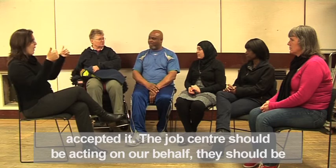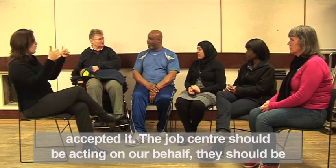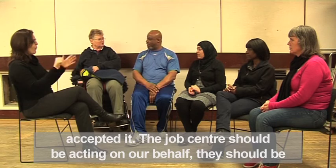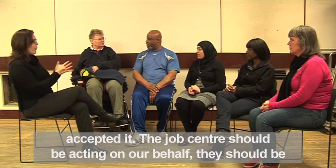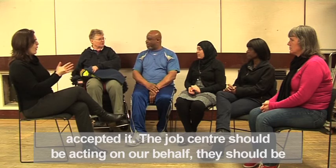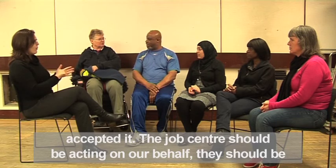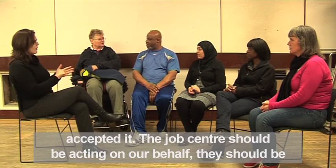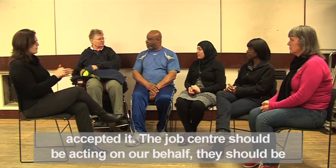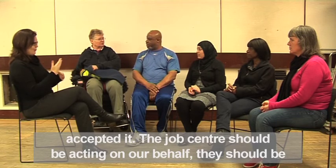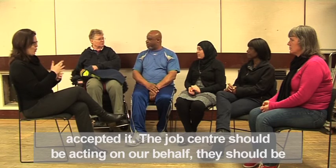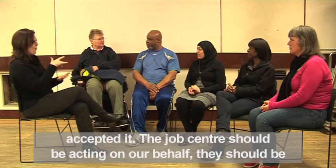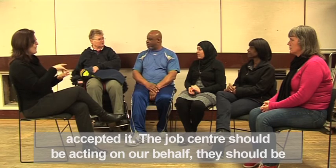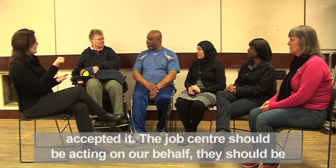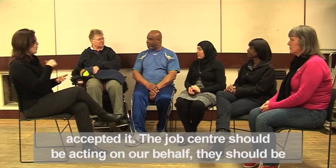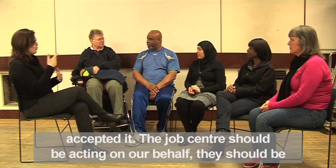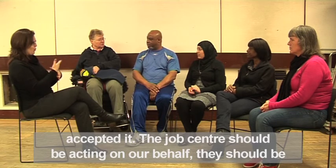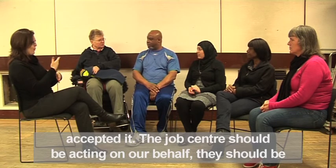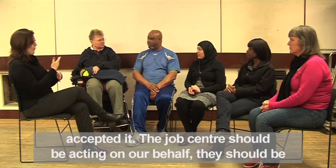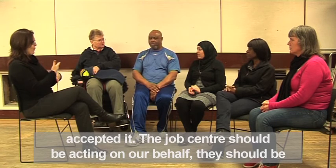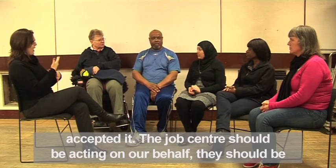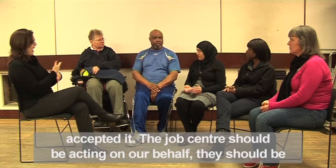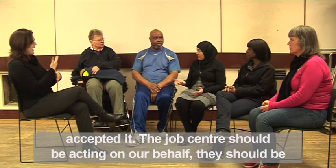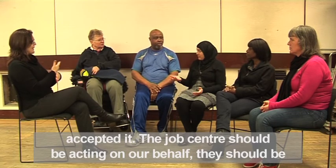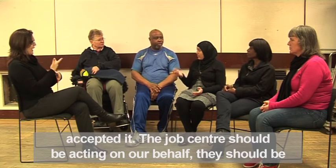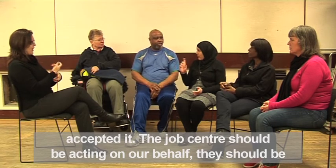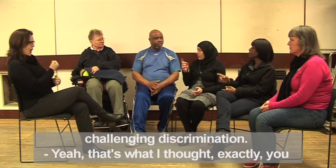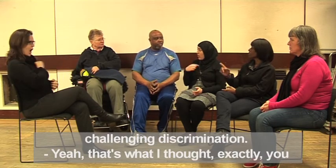centre should be acting on our behalf. They should be challenging discrimination.